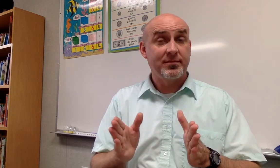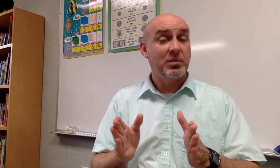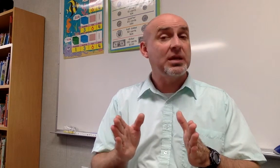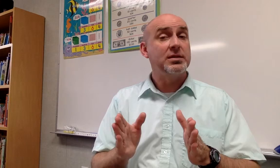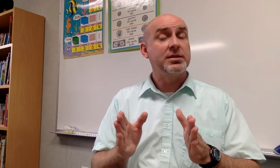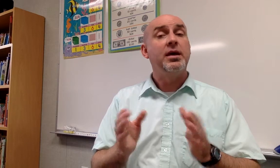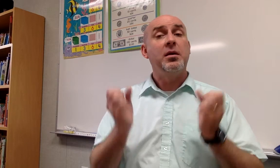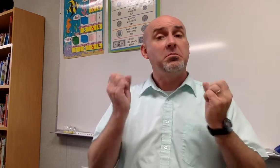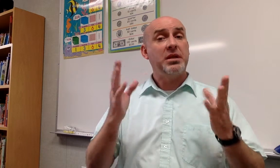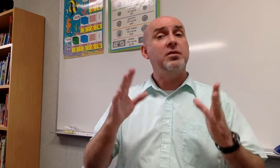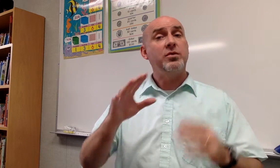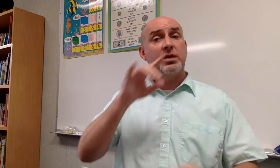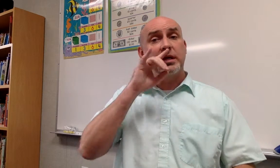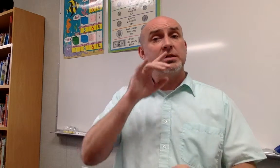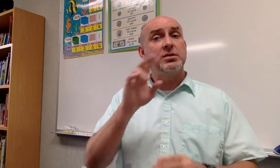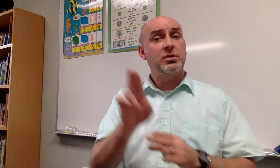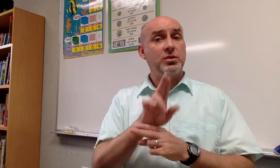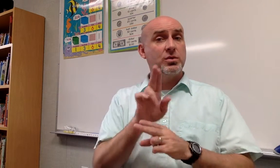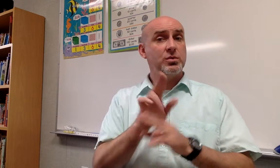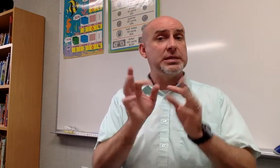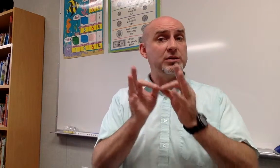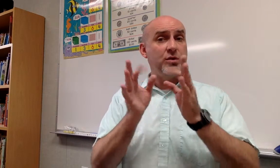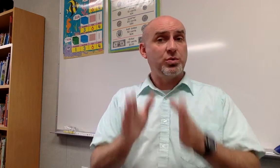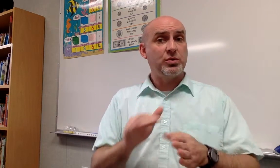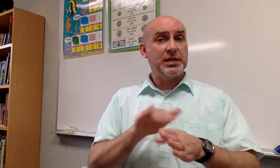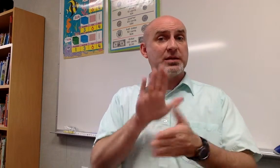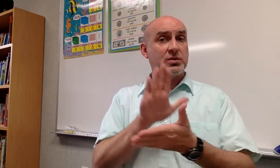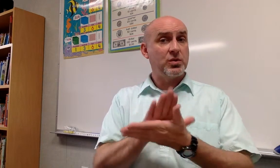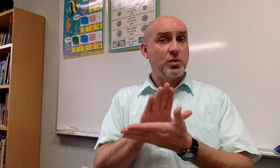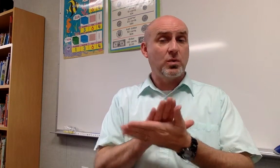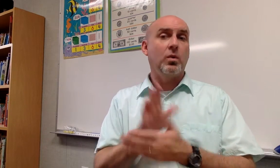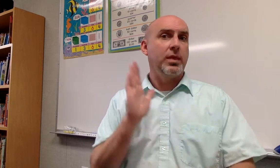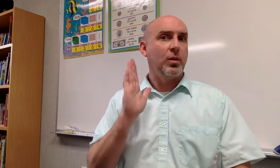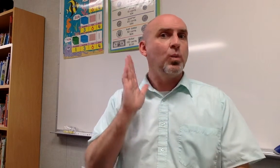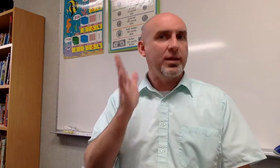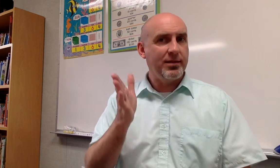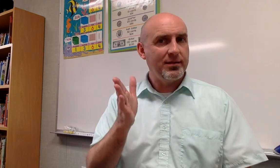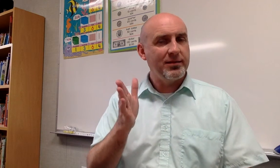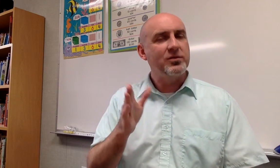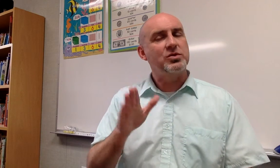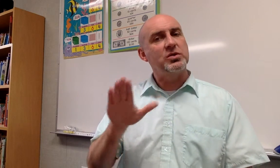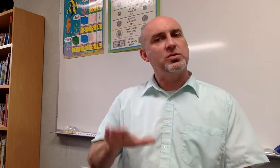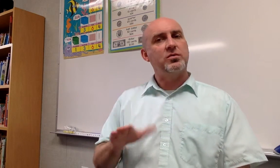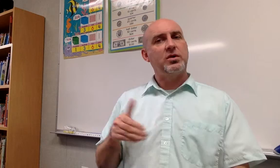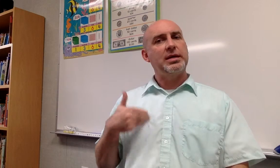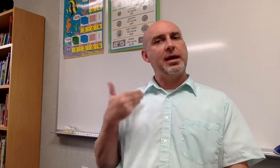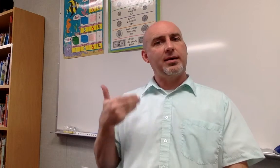Because many of your kids use interpreters at school, or they will, if your children are very young.